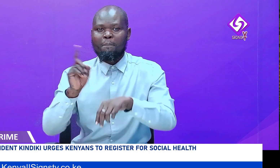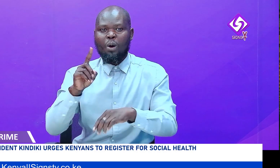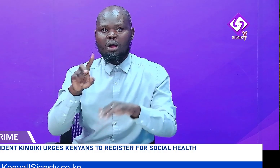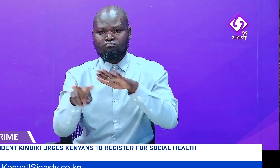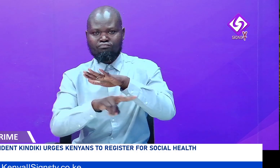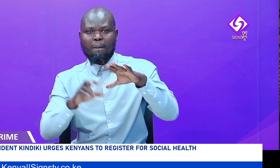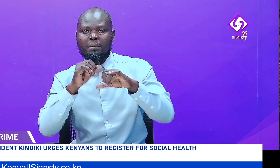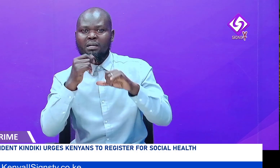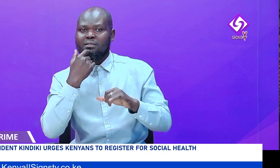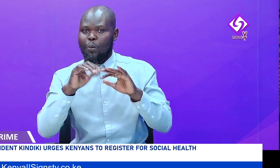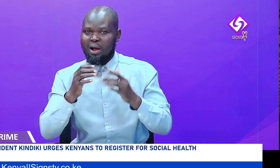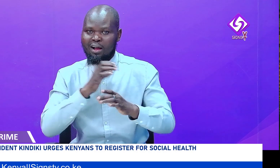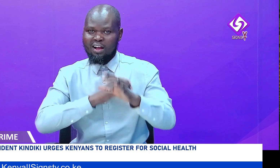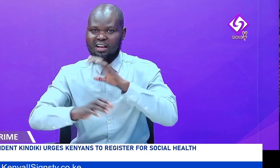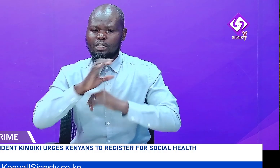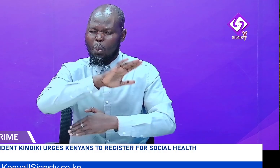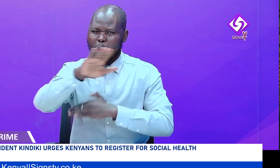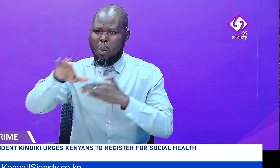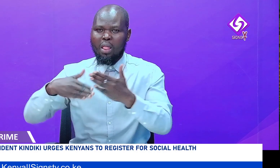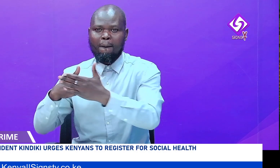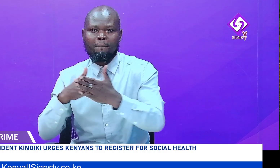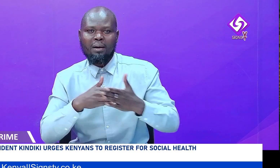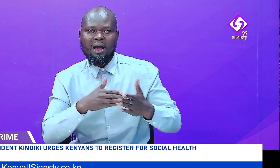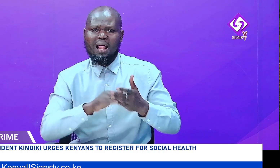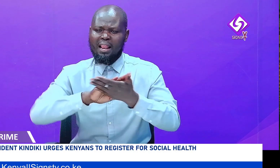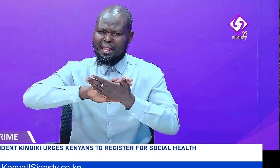opposition, accusing it of lacking a clear agenda for the country.